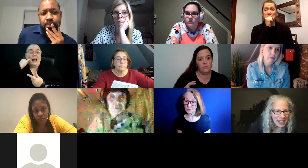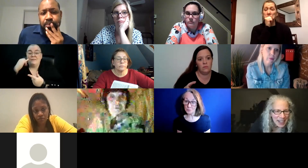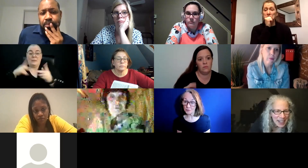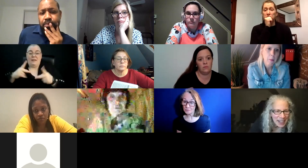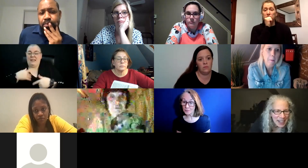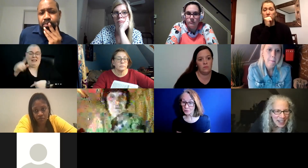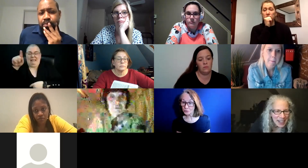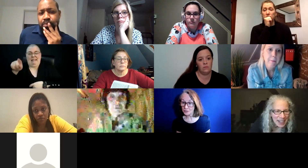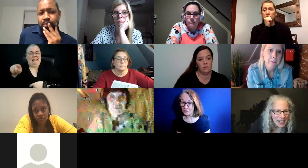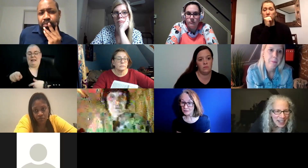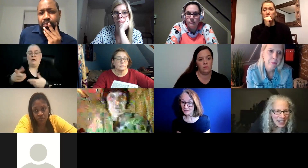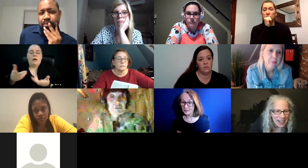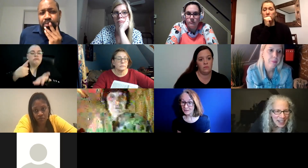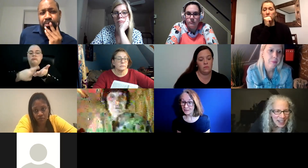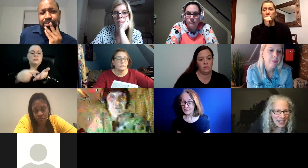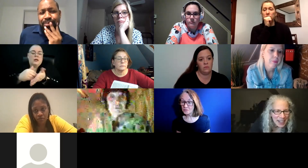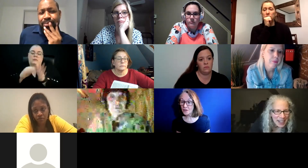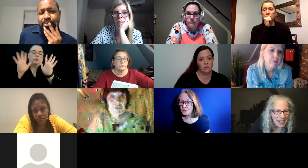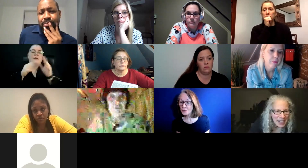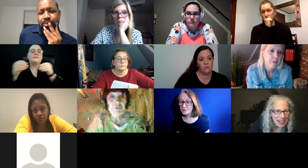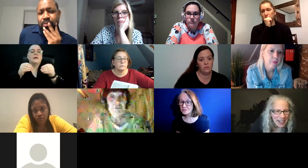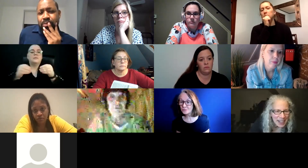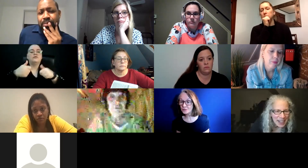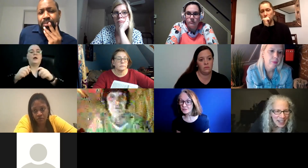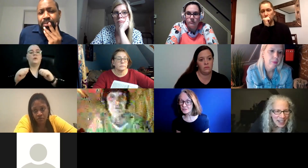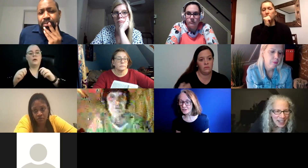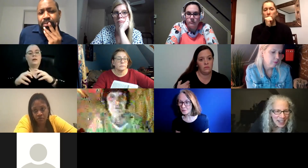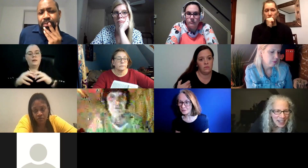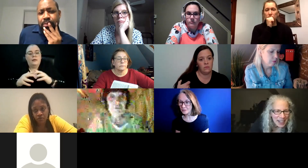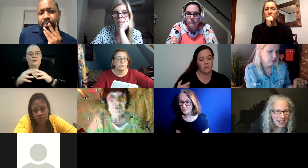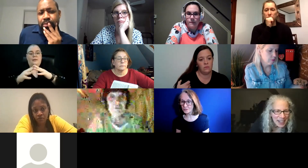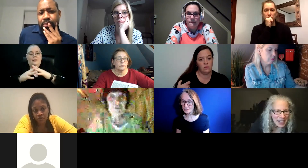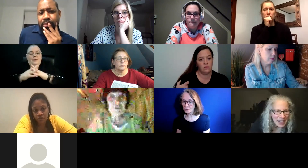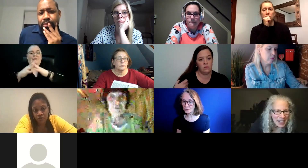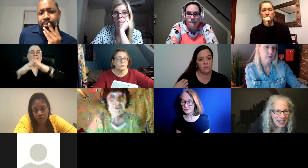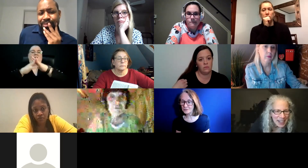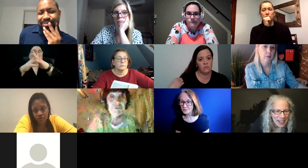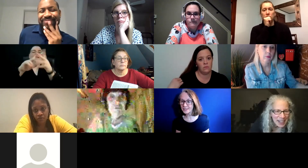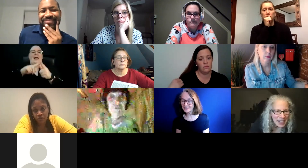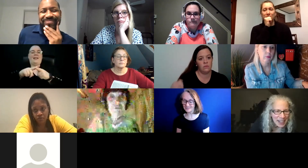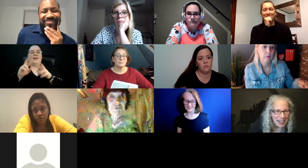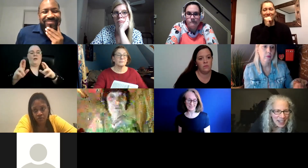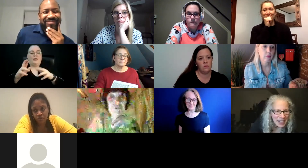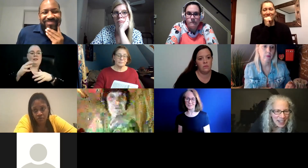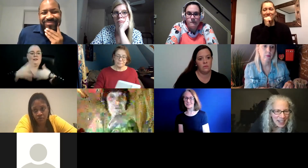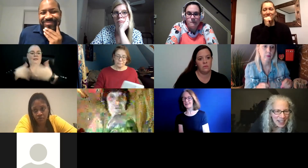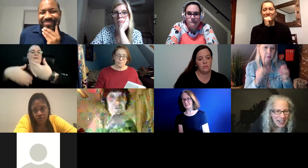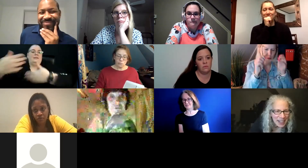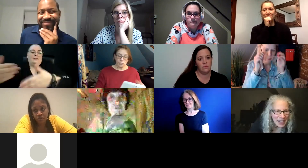people able to attend. If nothing works, then we'll need to talk about that and be flexible until we get it set. And